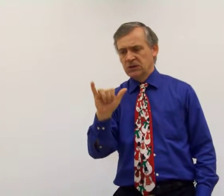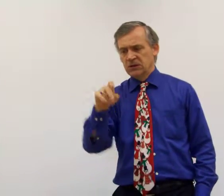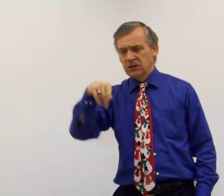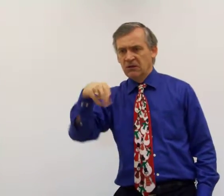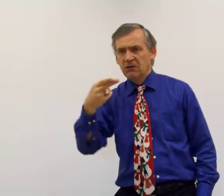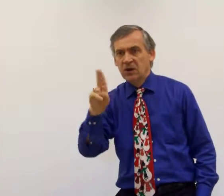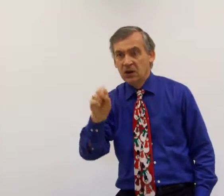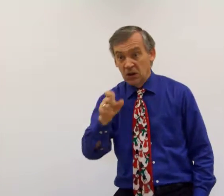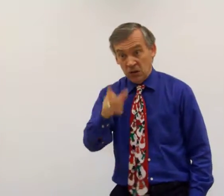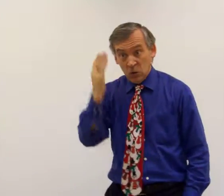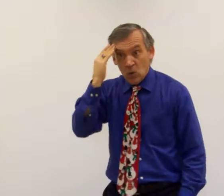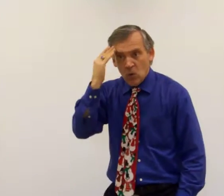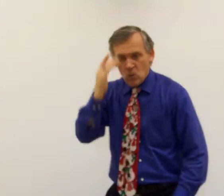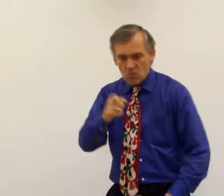uphill.